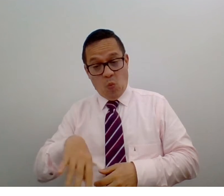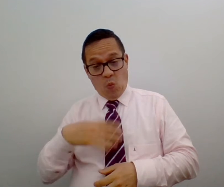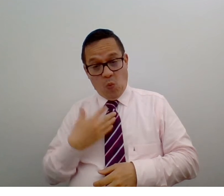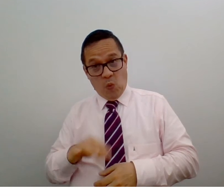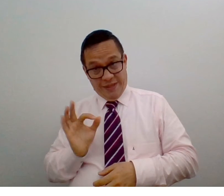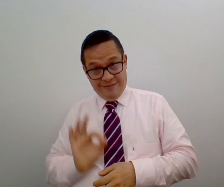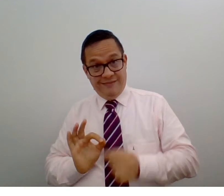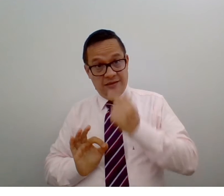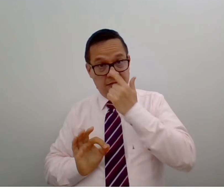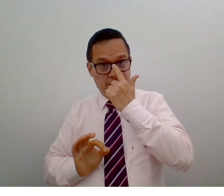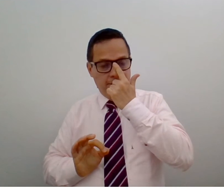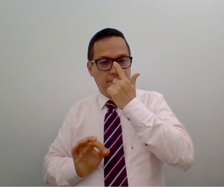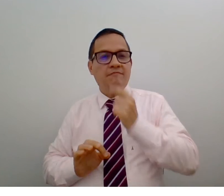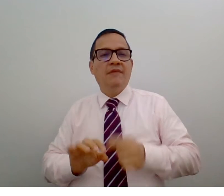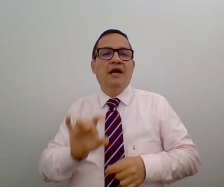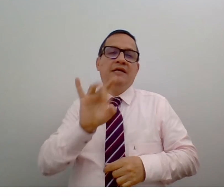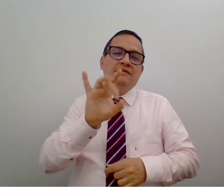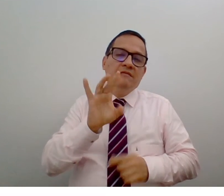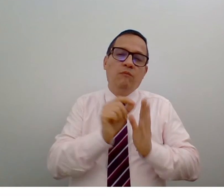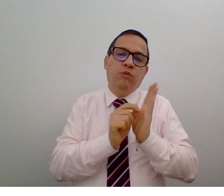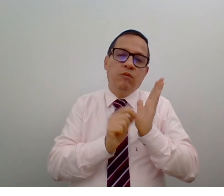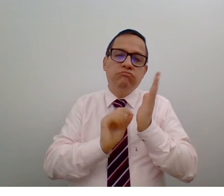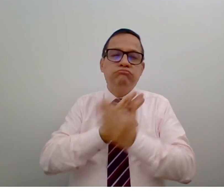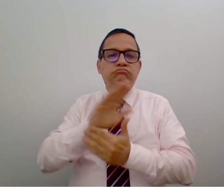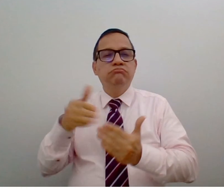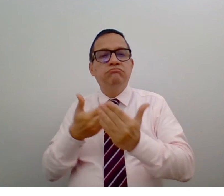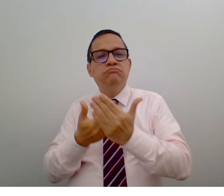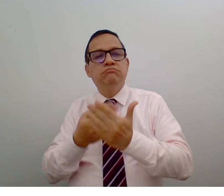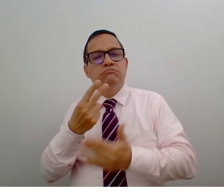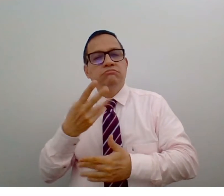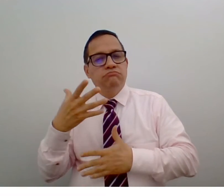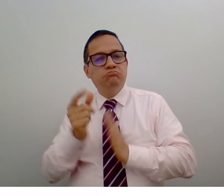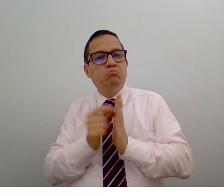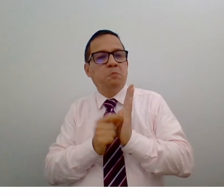get between 15 points and 25 points.